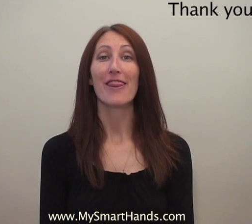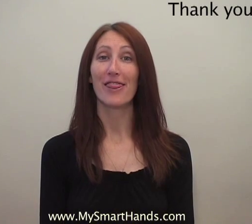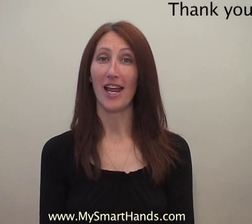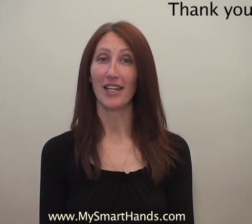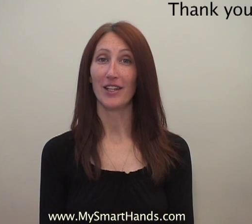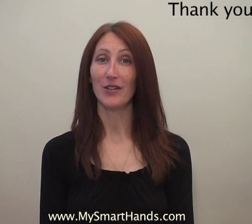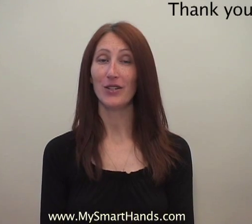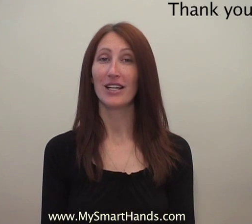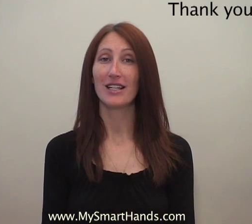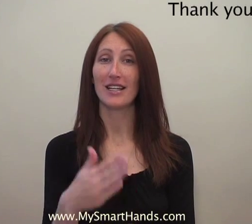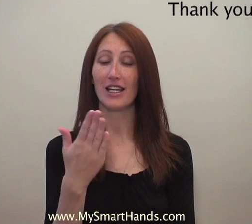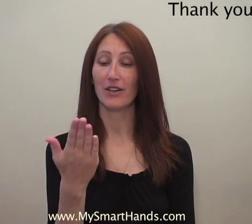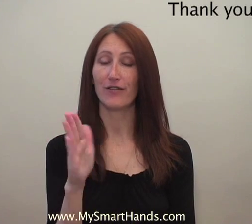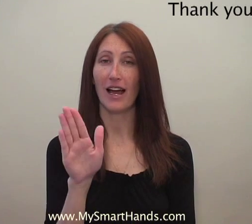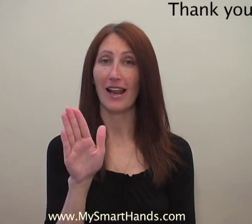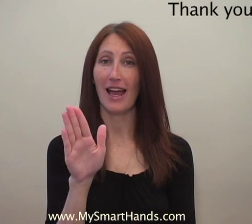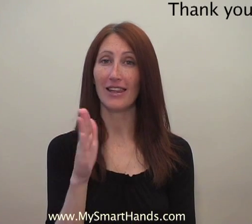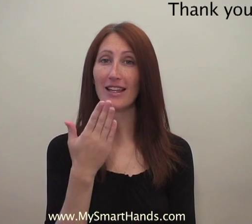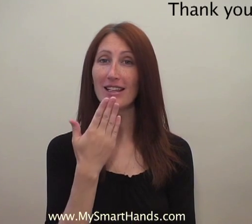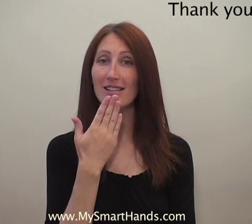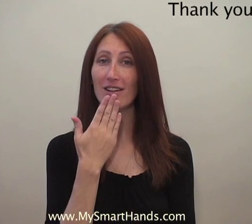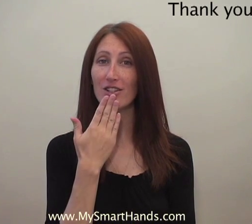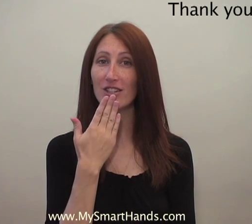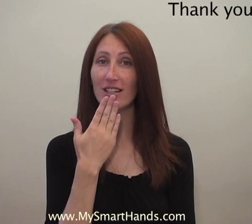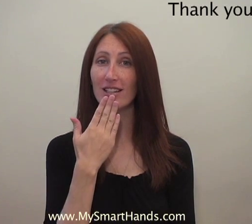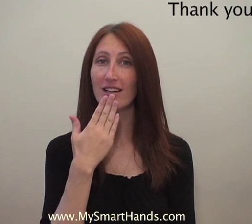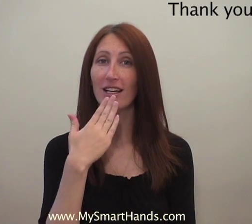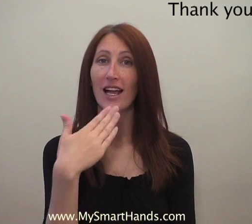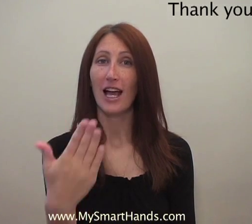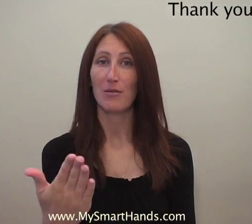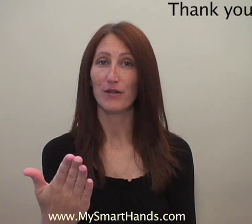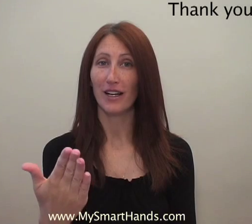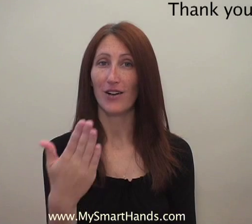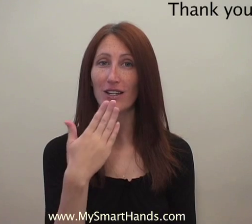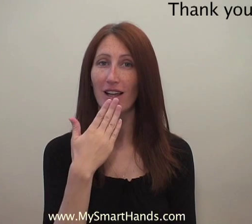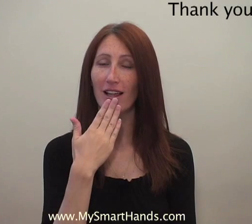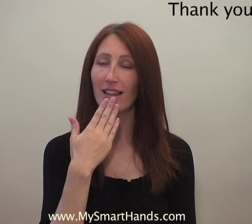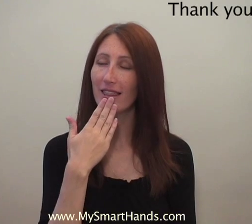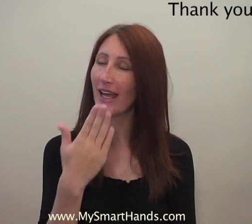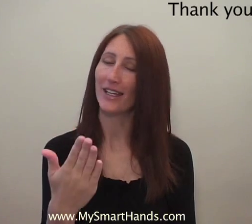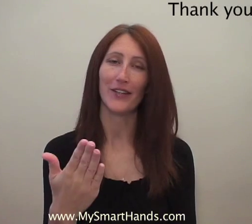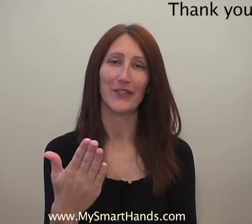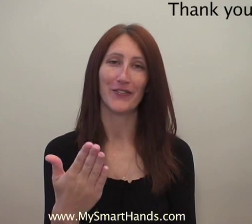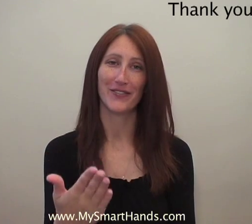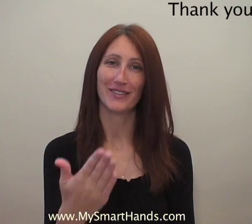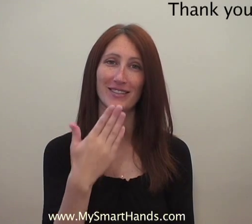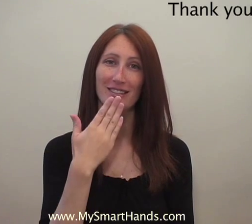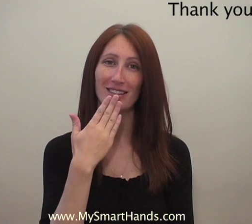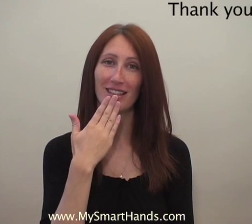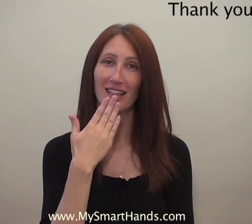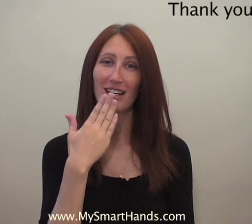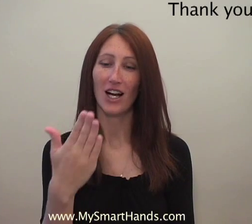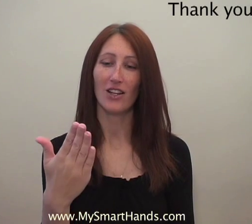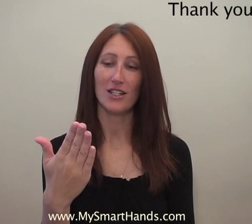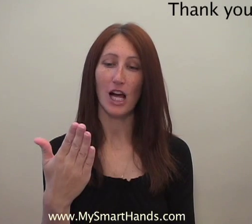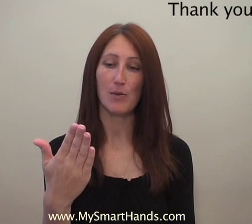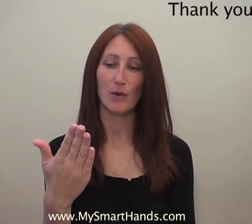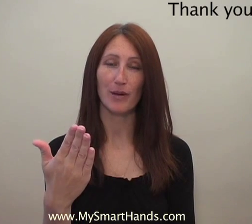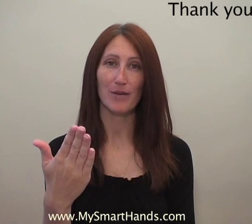Thank you. Take your flat hand like this on your chin and move it out. Thank you. A lot of times when babies